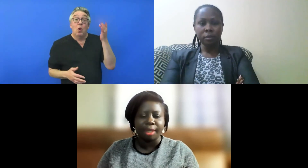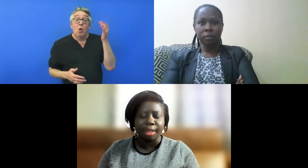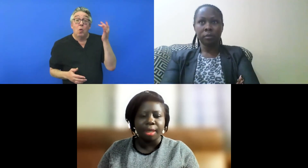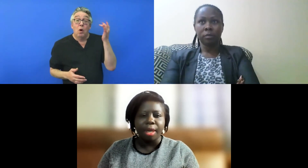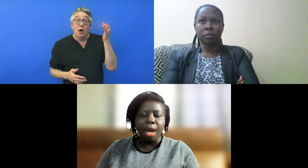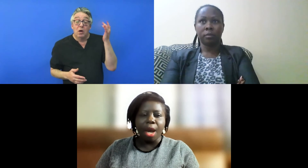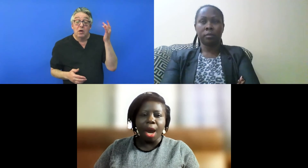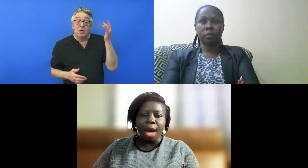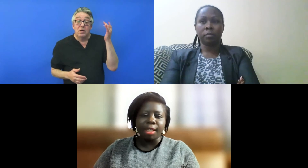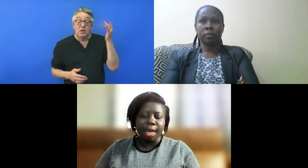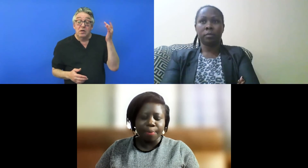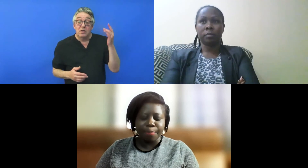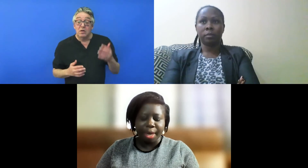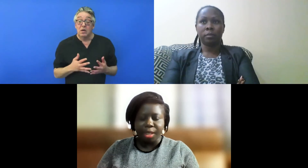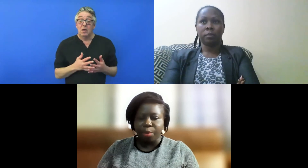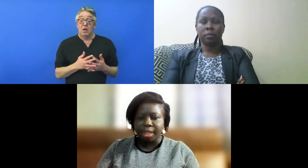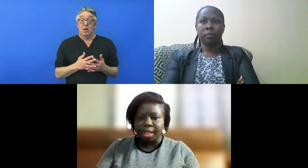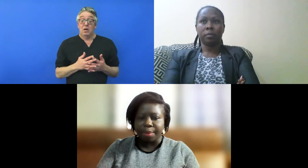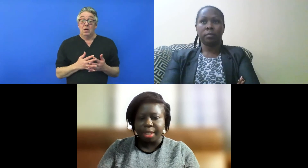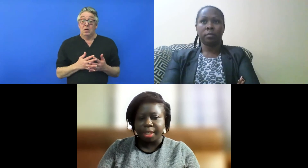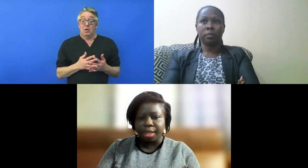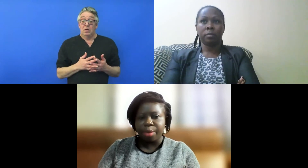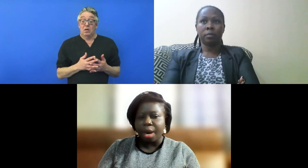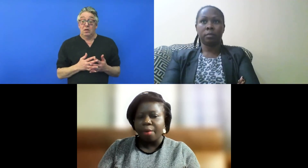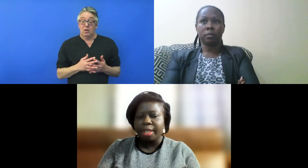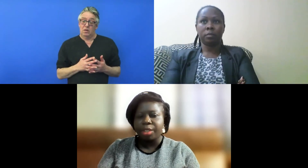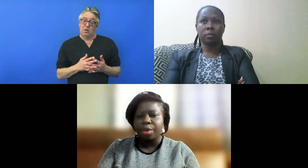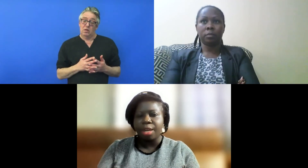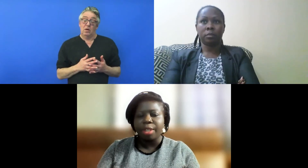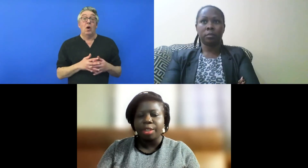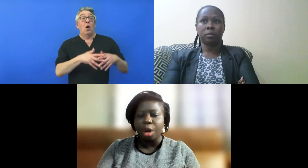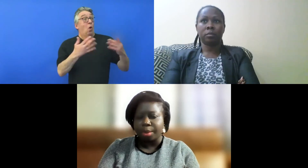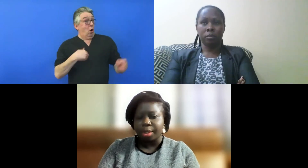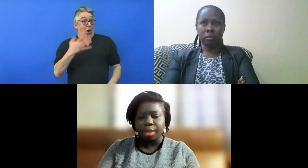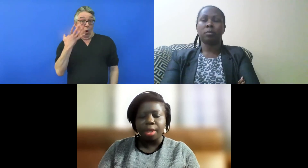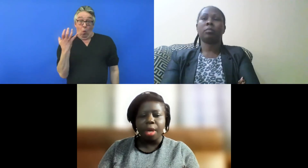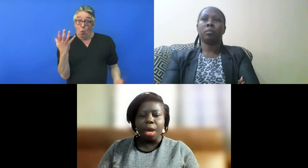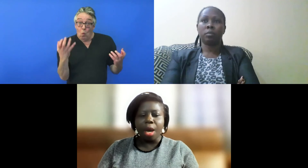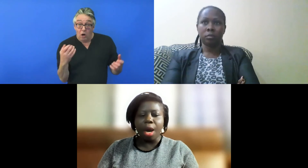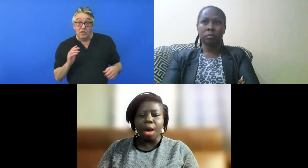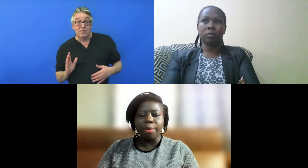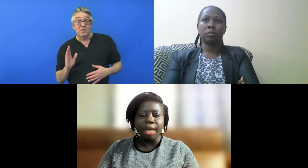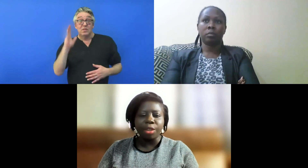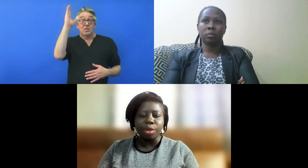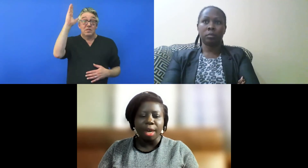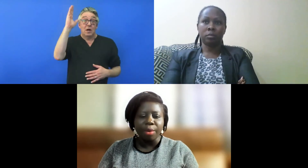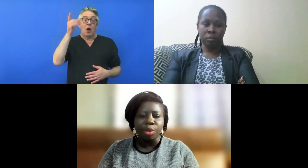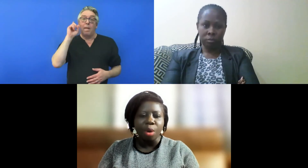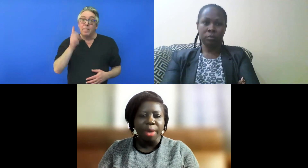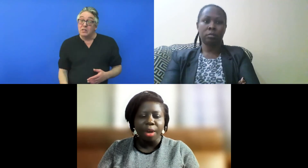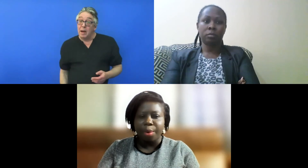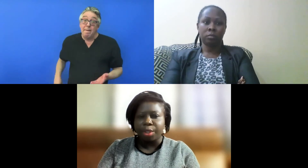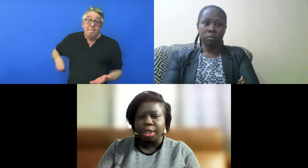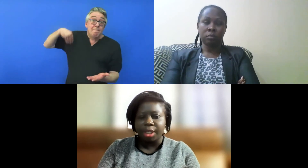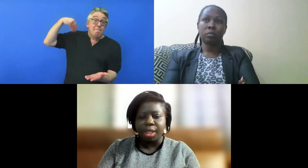fees. As a person with disability, we are already struggling with jobs. We are struggling with so